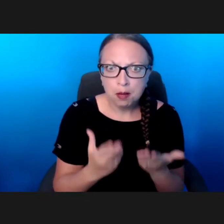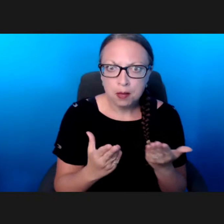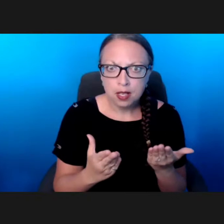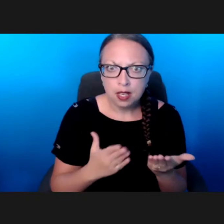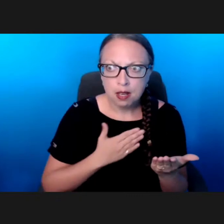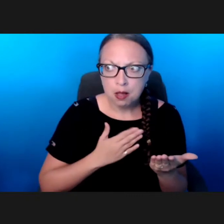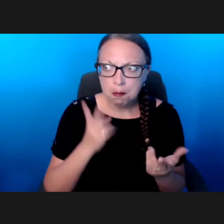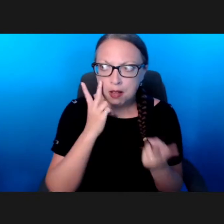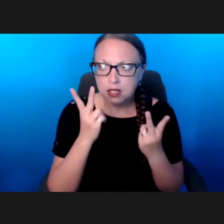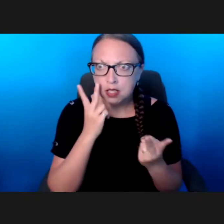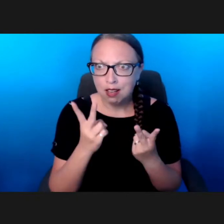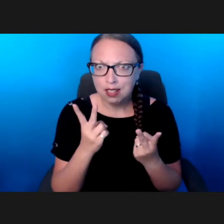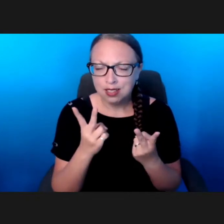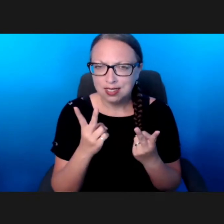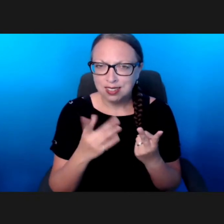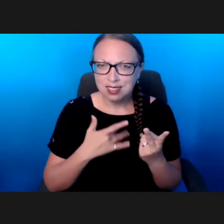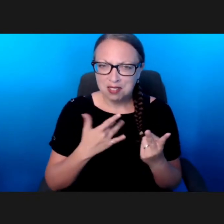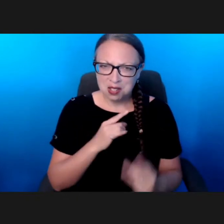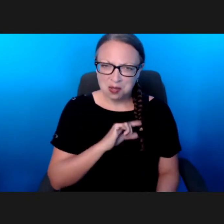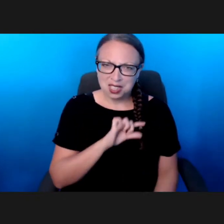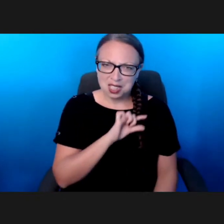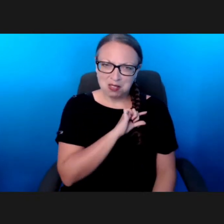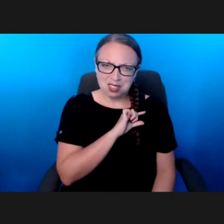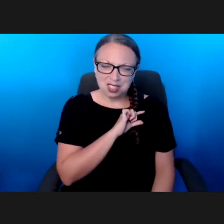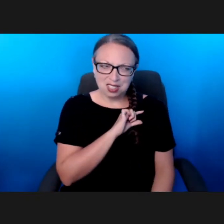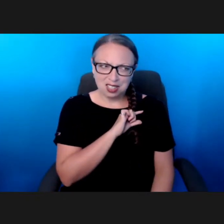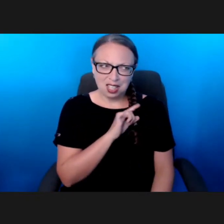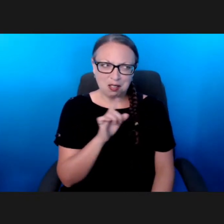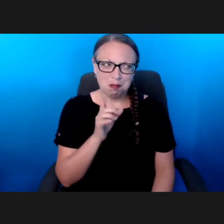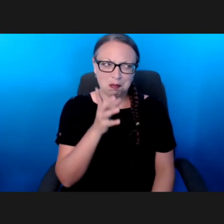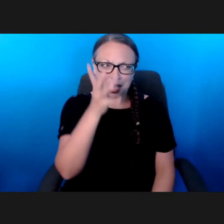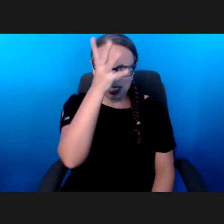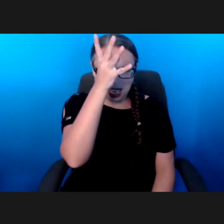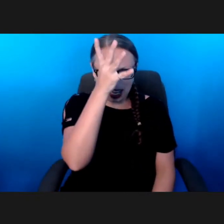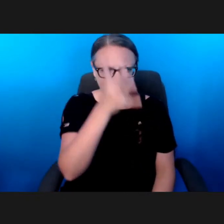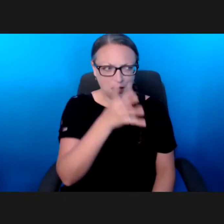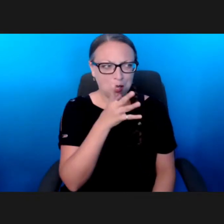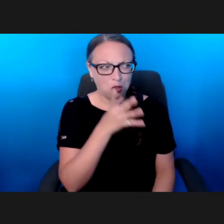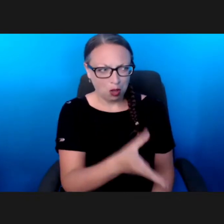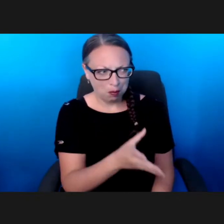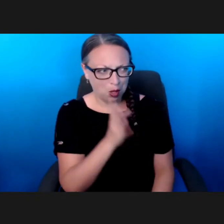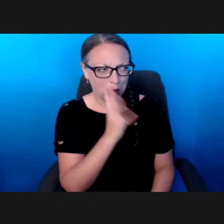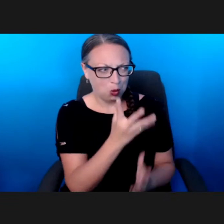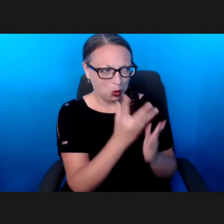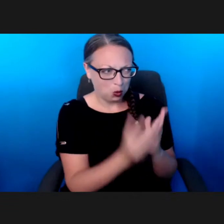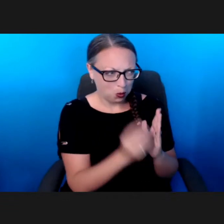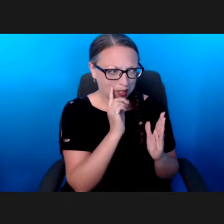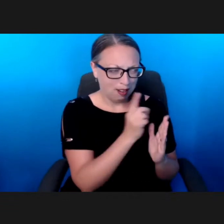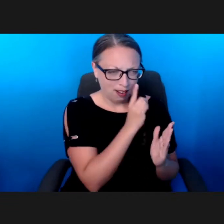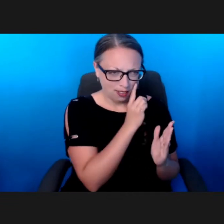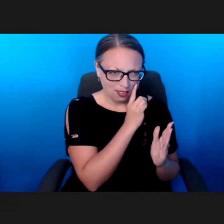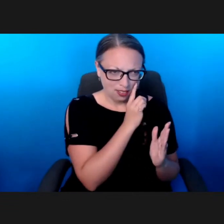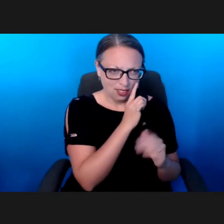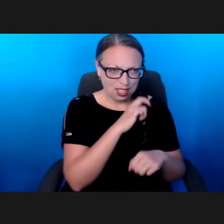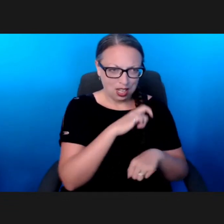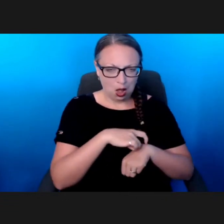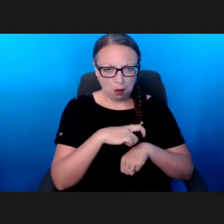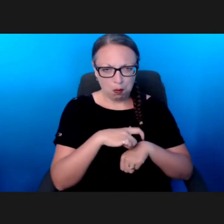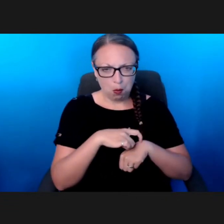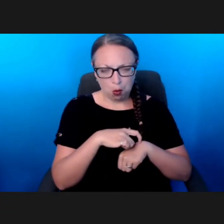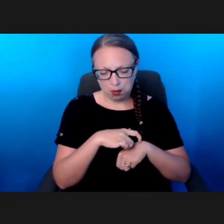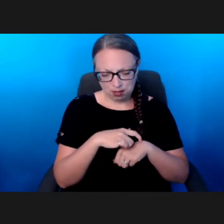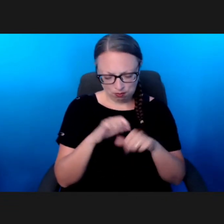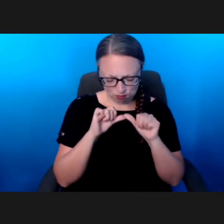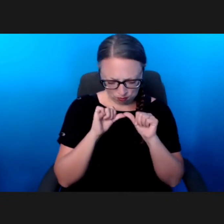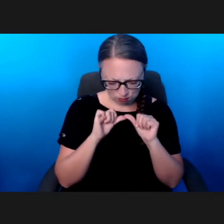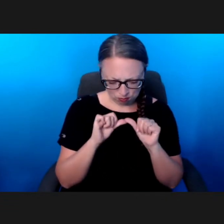sight would come at the price of my dad and grandmother losing an eye. A long moment passed, and I could see Dad's shoulders shake. His